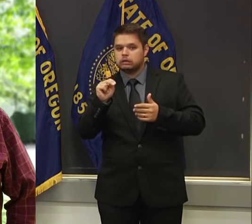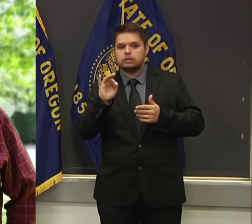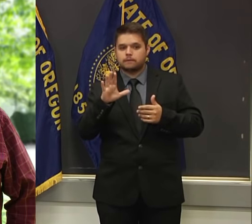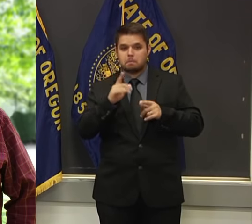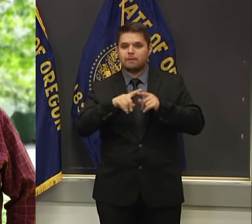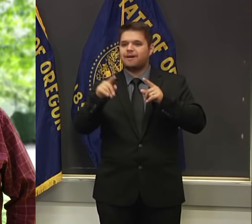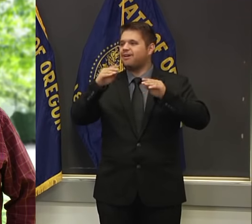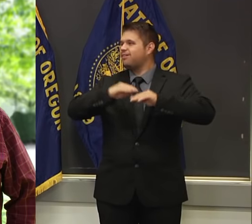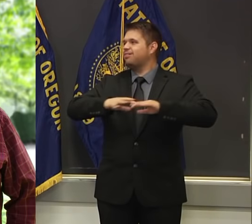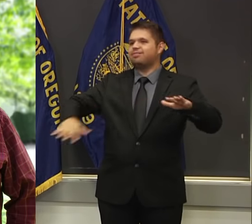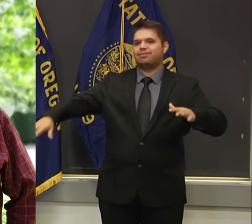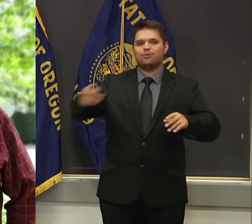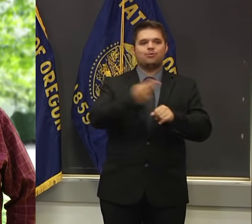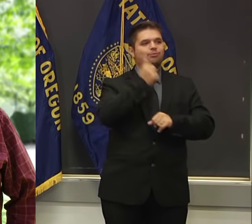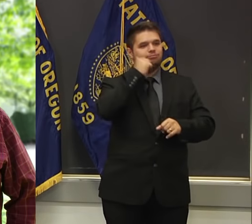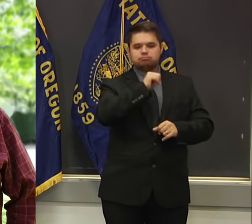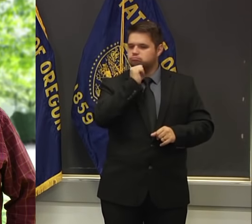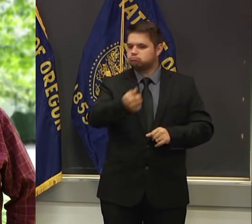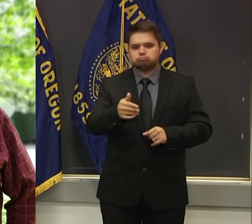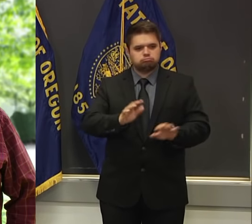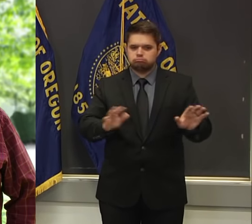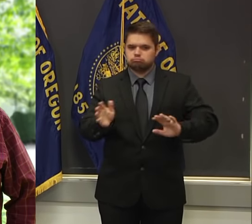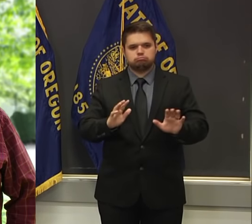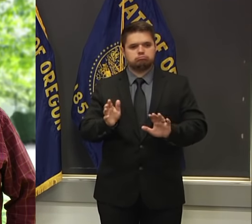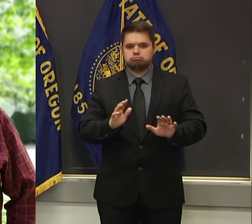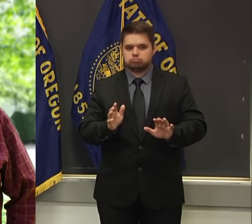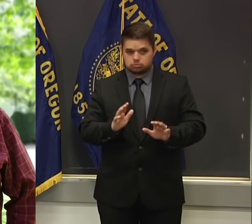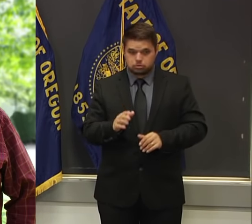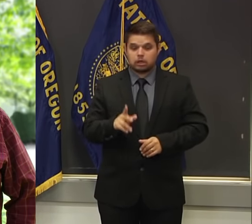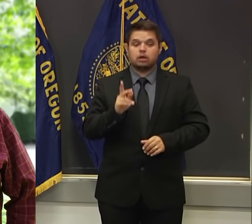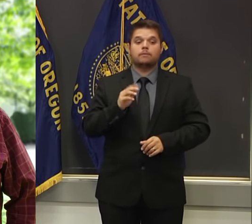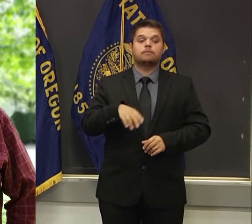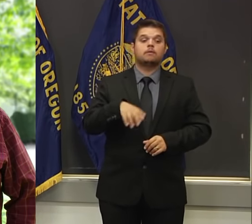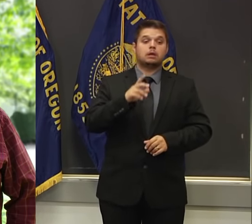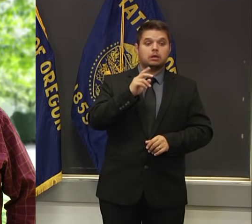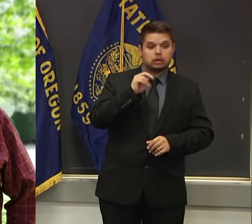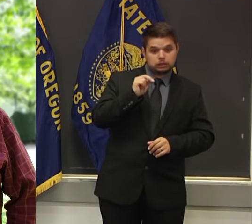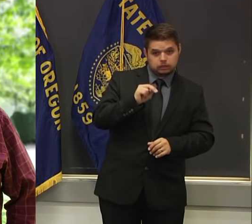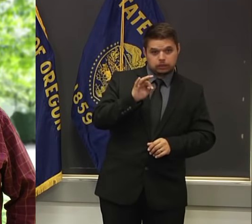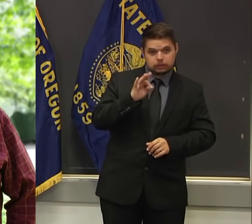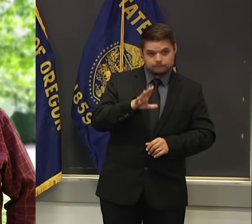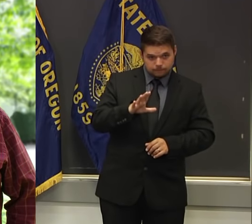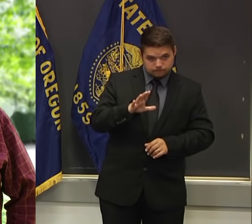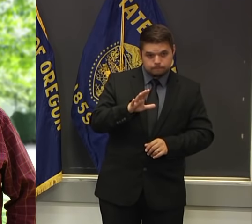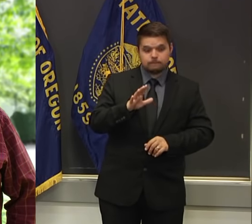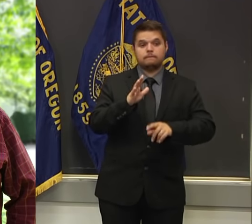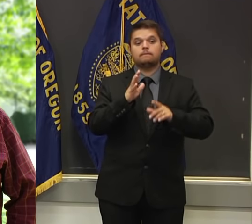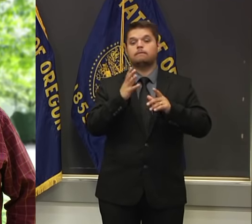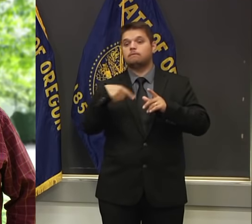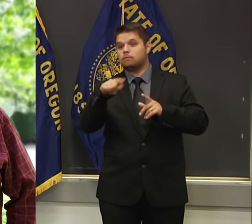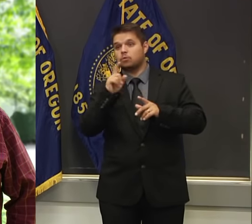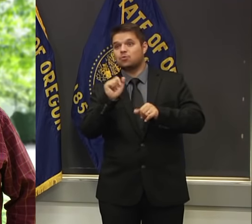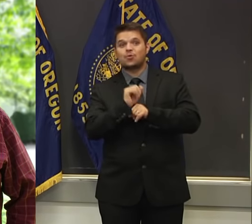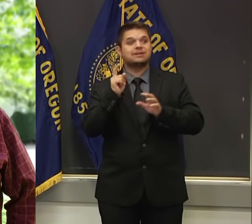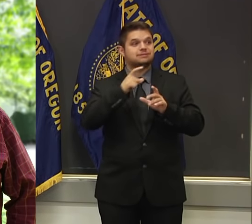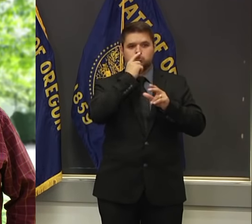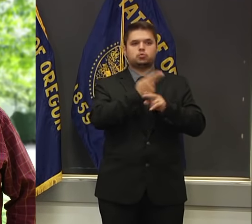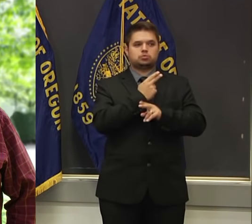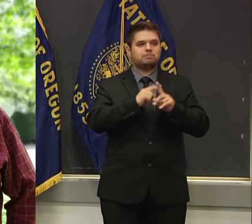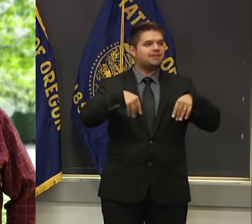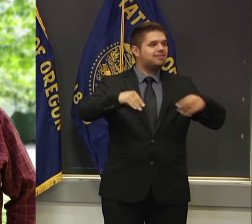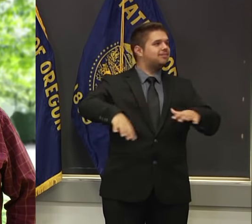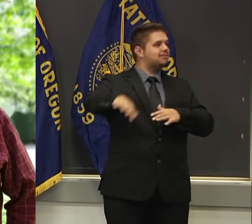respirators in this emergency are appropriate to give workers relief from the risks of the wildland fire smoke. And so we will